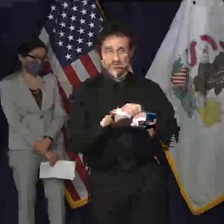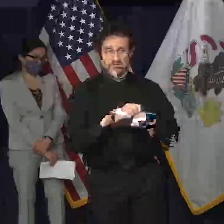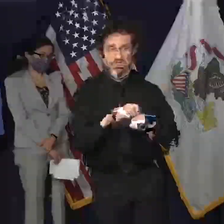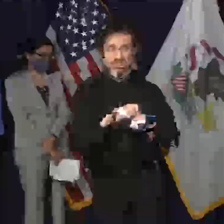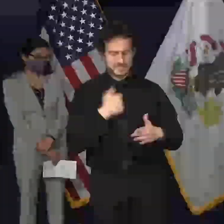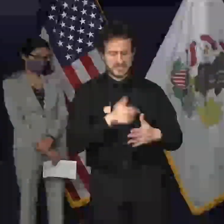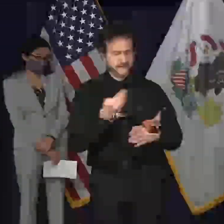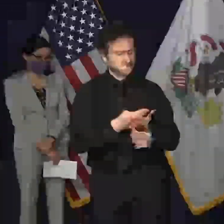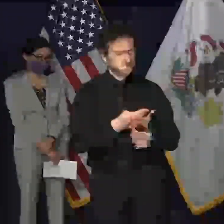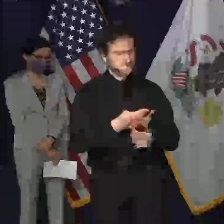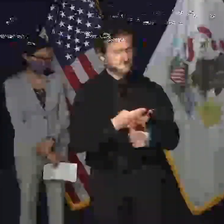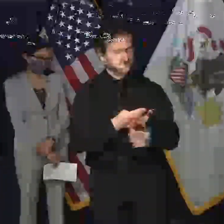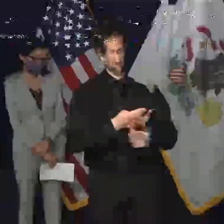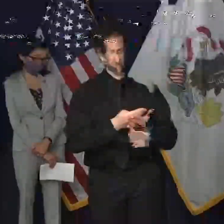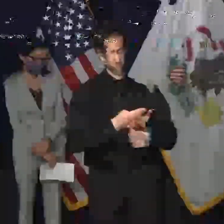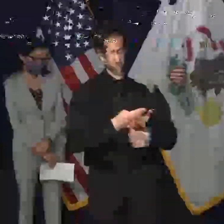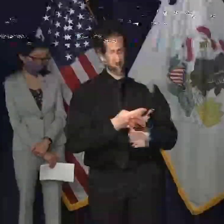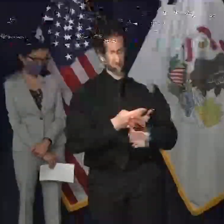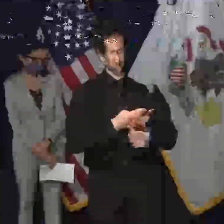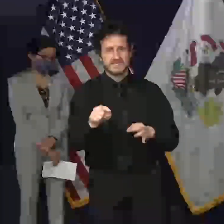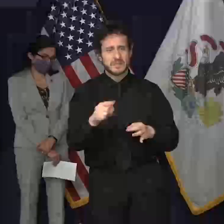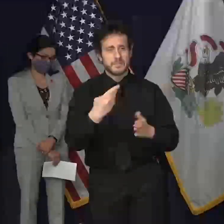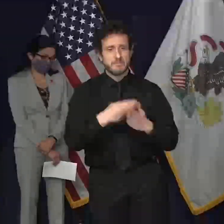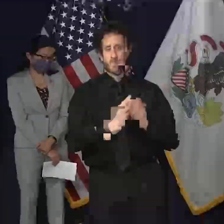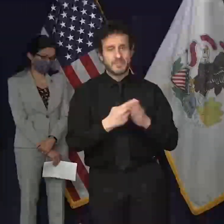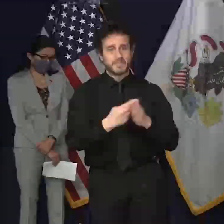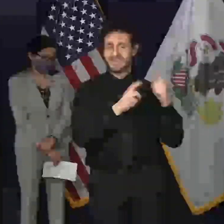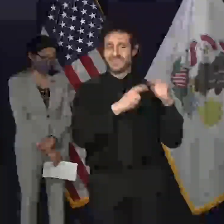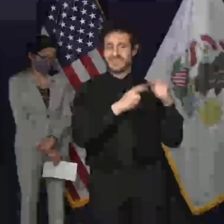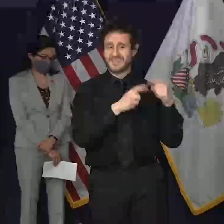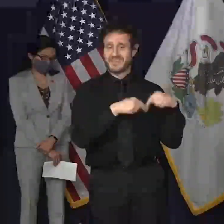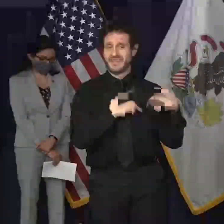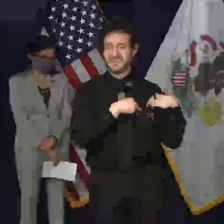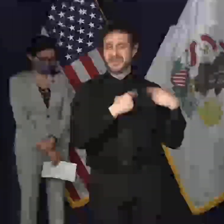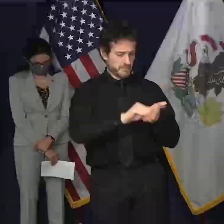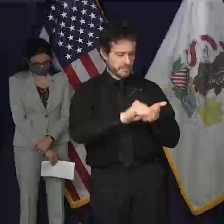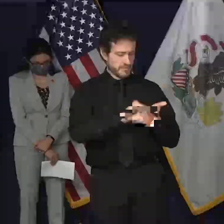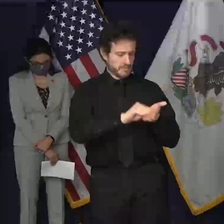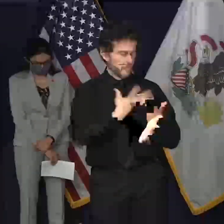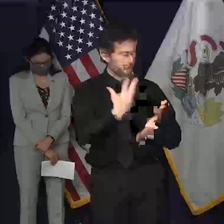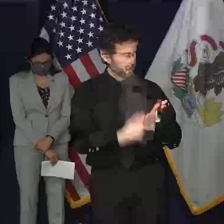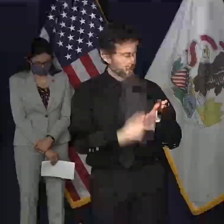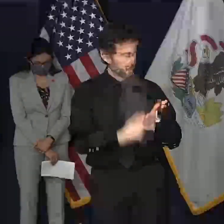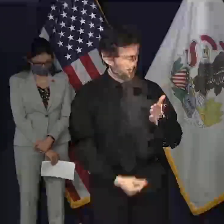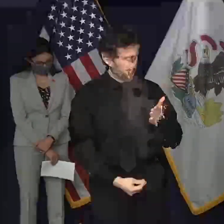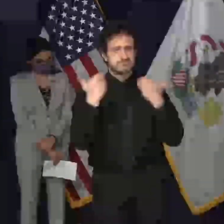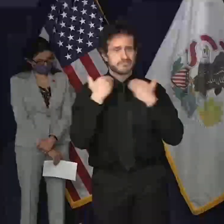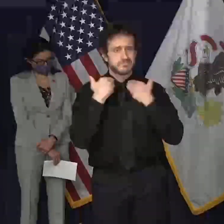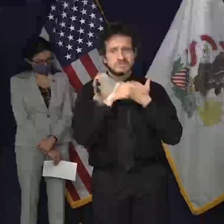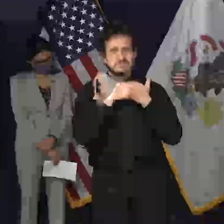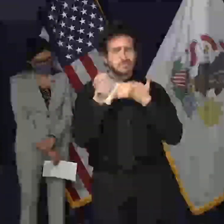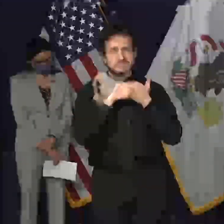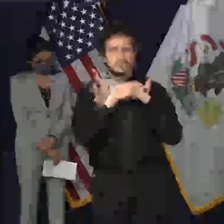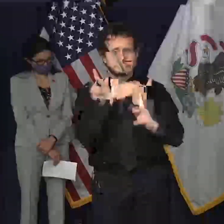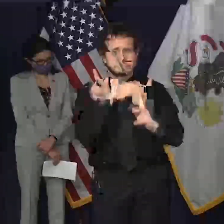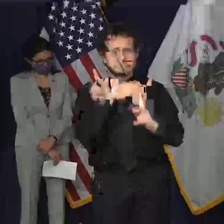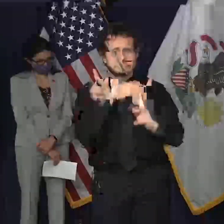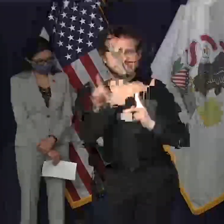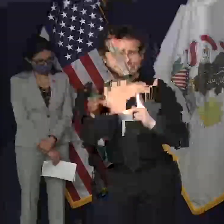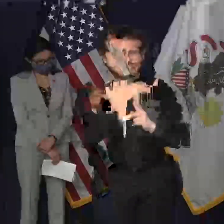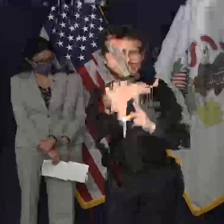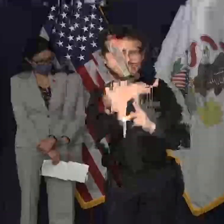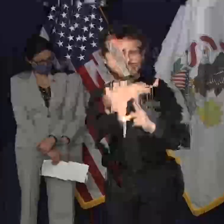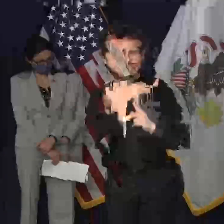much. Their savings, many of their savings are gone. Many of them have businesses that they're trying to keep